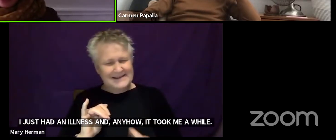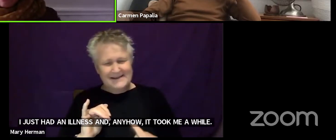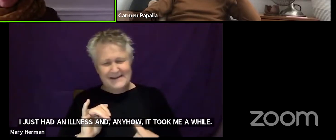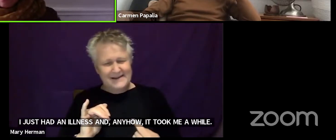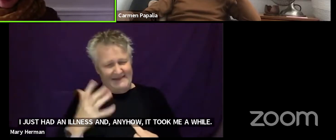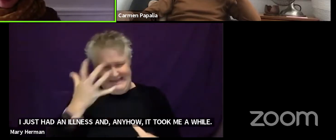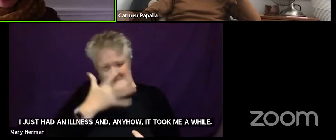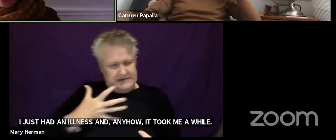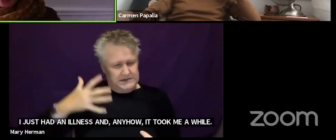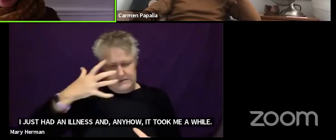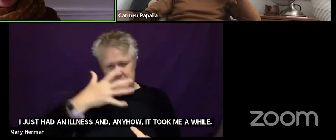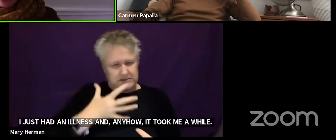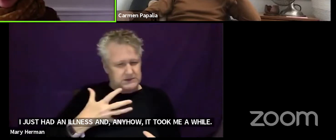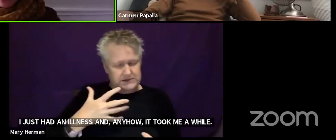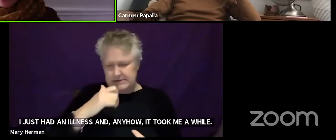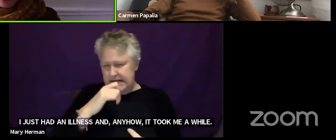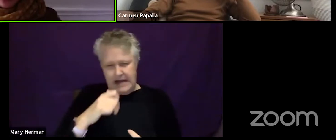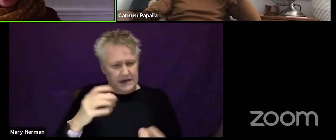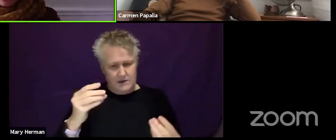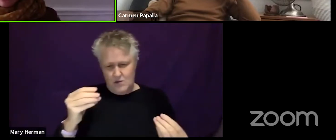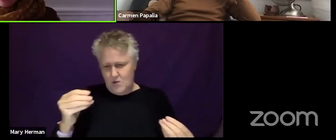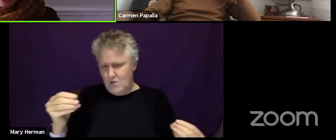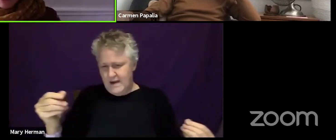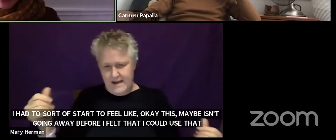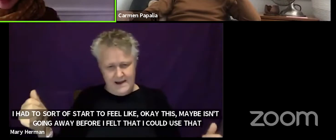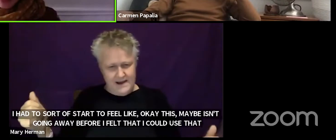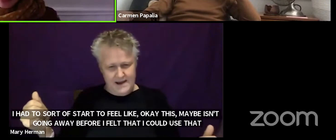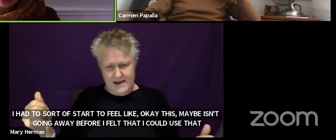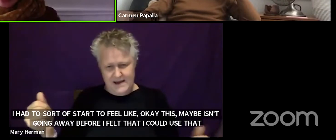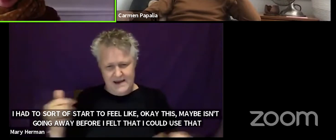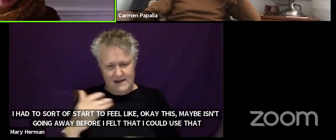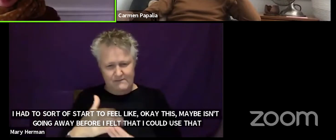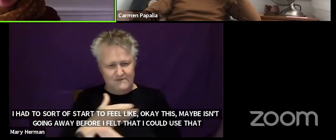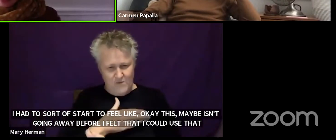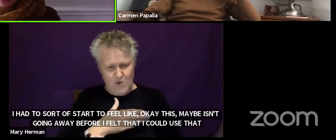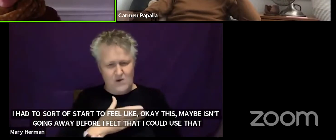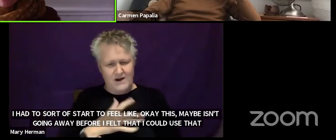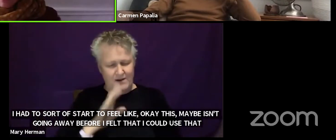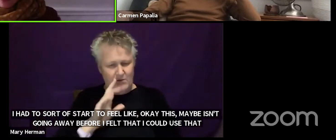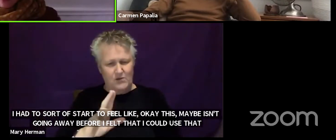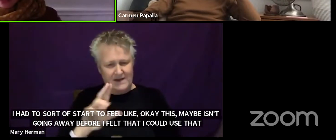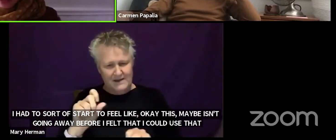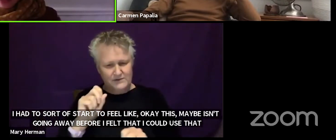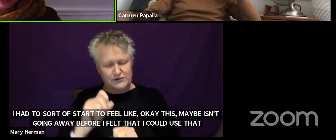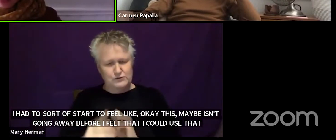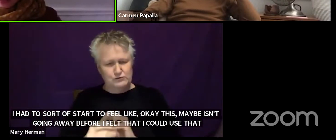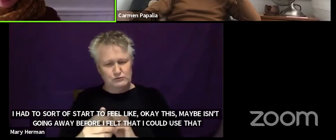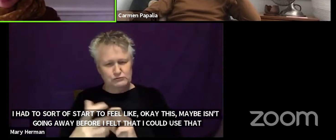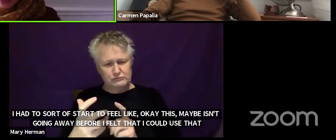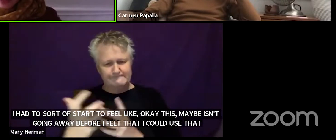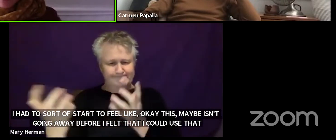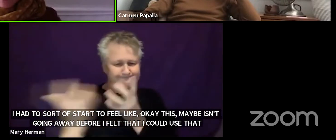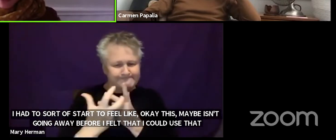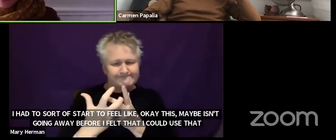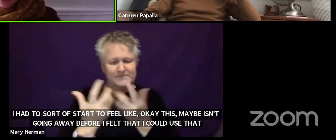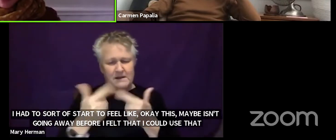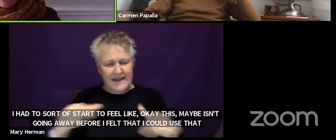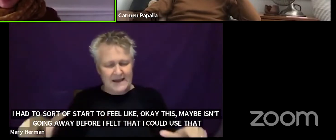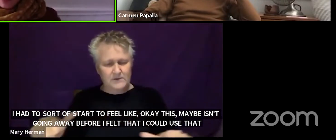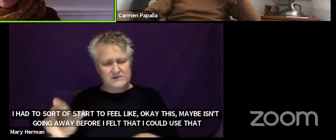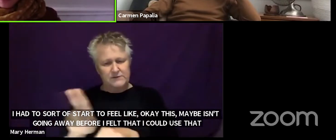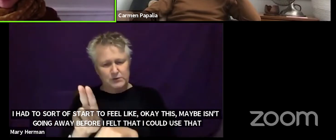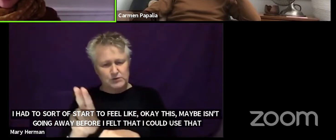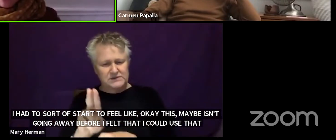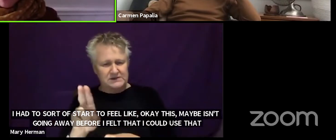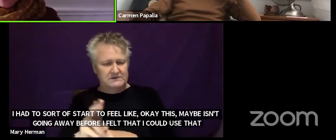could use that language of being disabled. And but it's actually something I'm